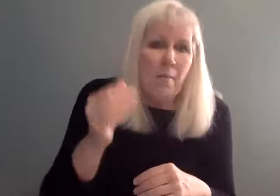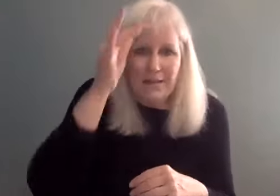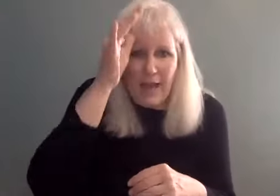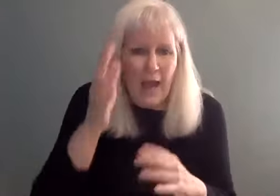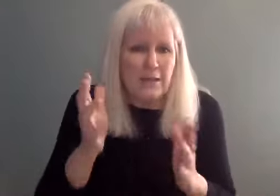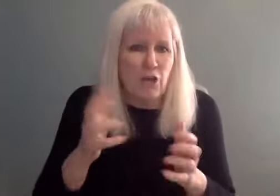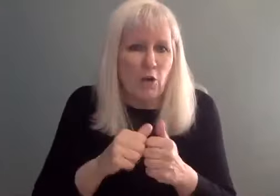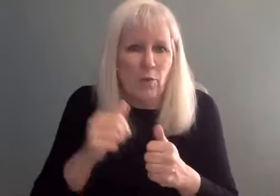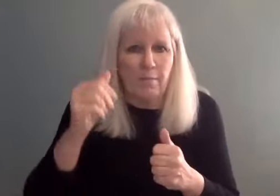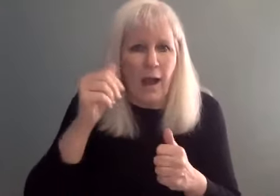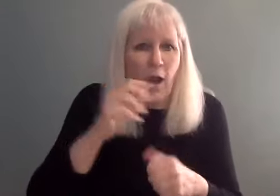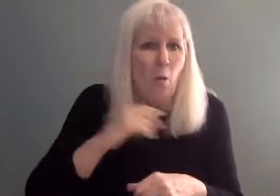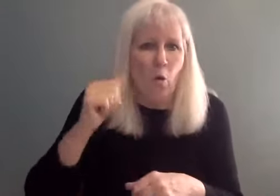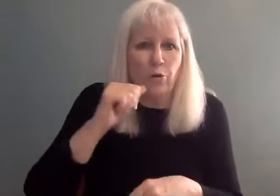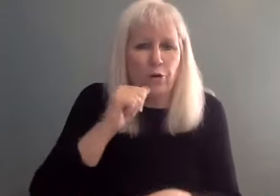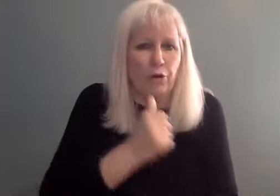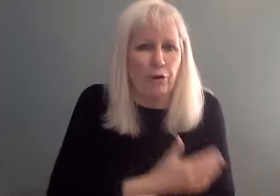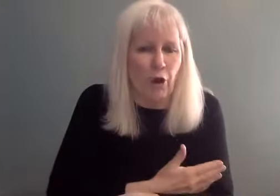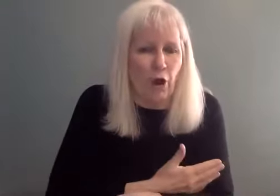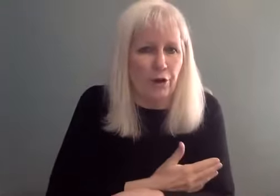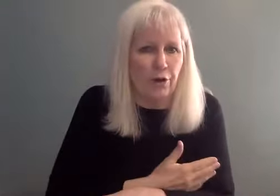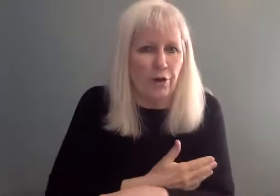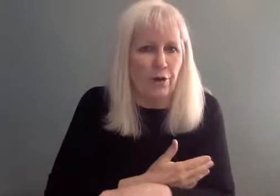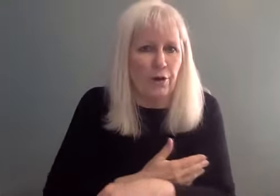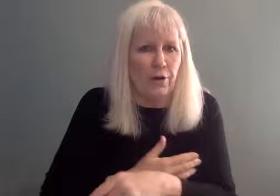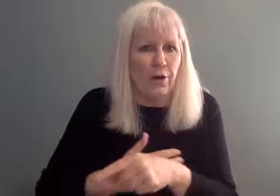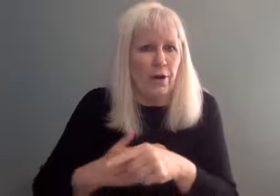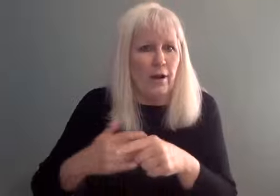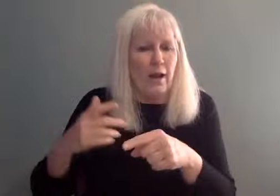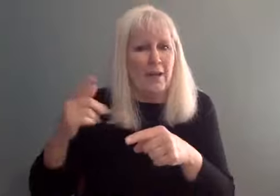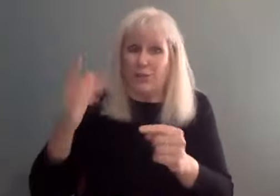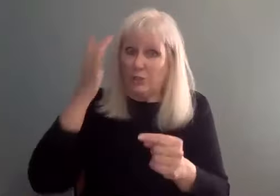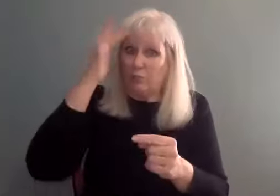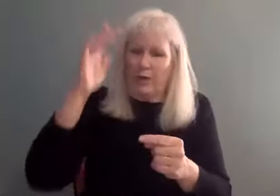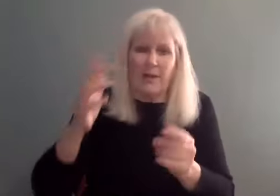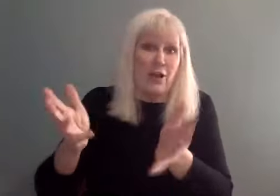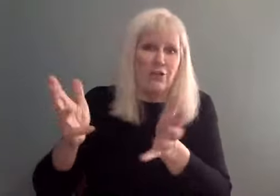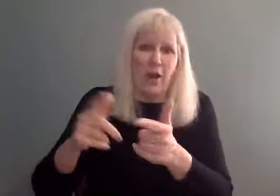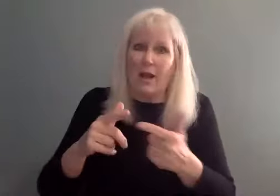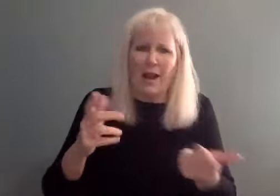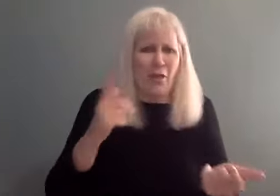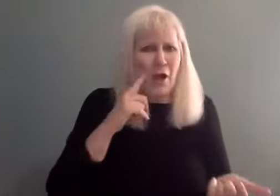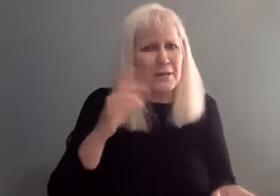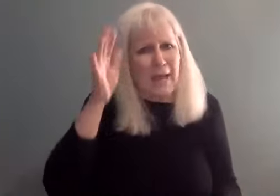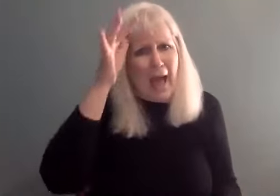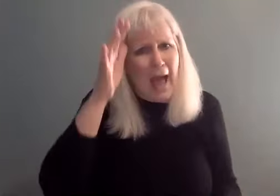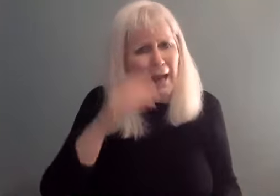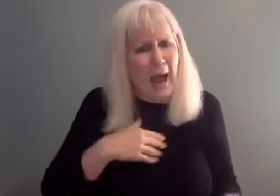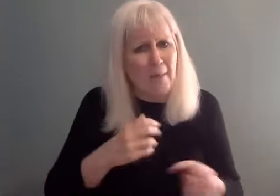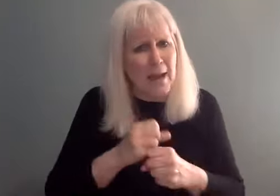thinking, "Dad, I'm paying you back. Bring me in the conversation. I might have something to offer." And then I hear my mother talking about